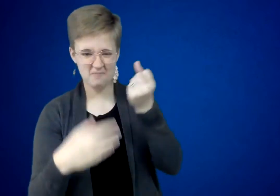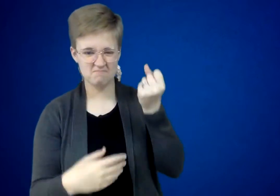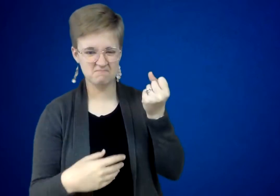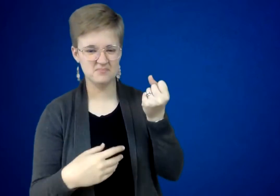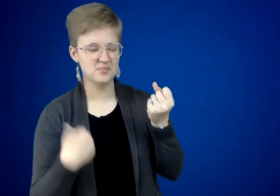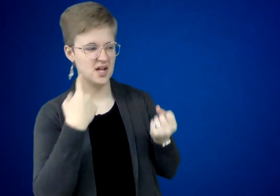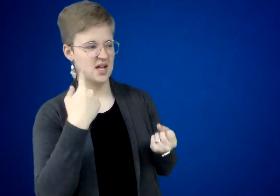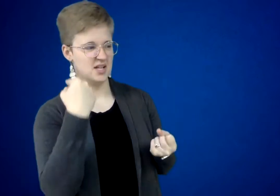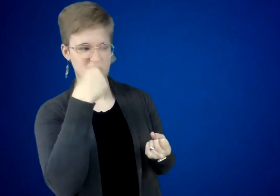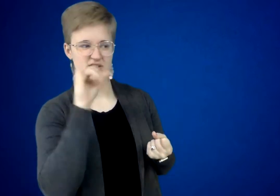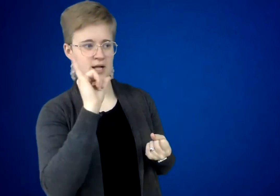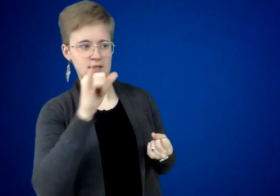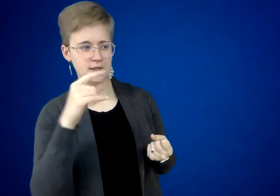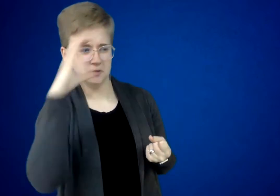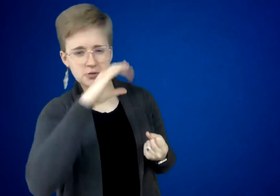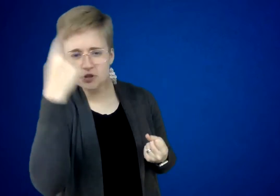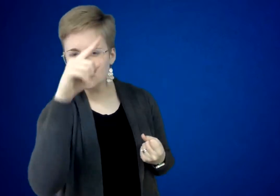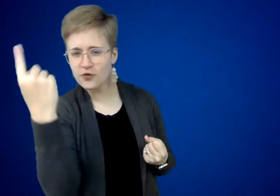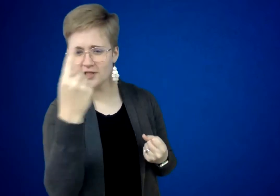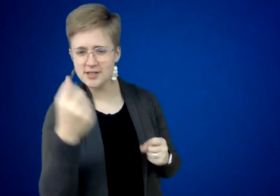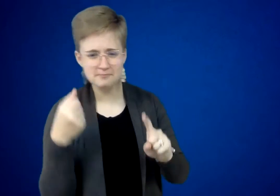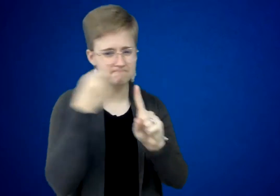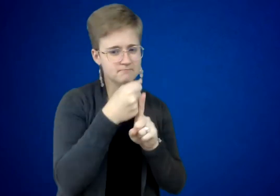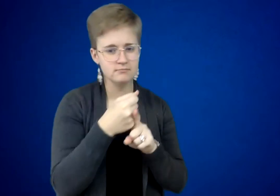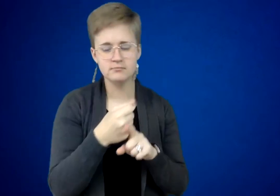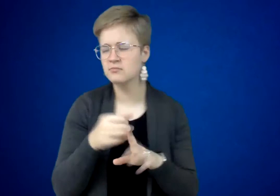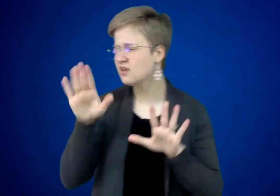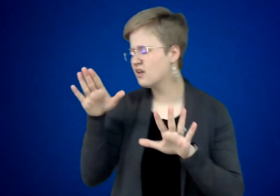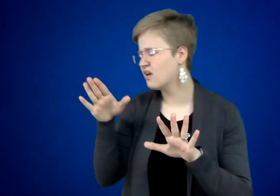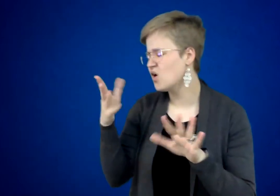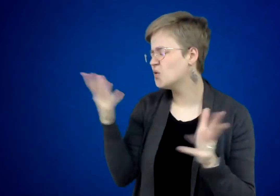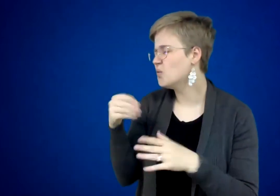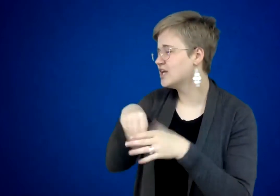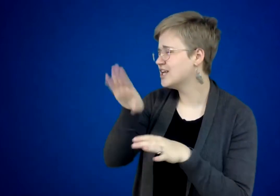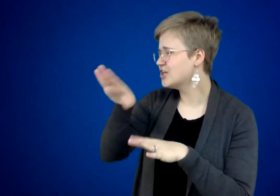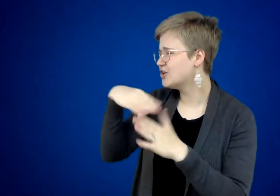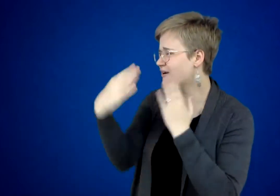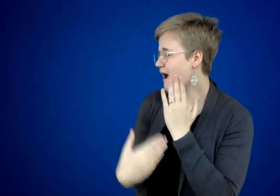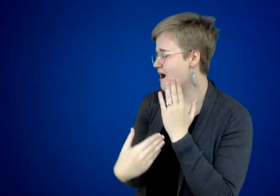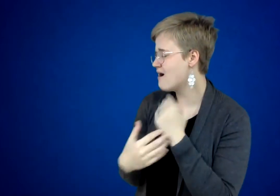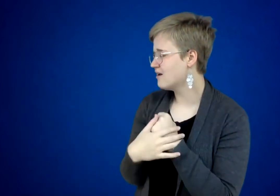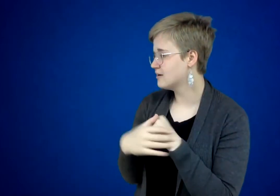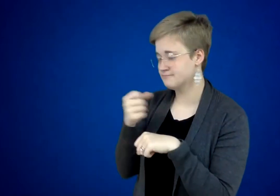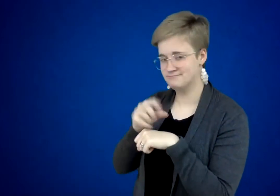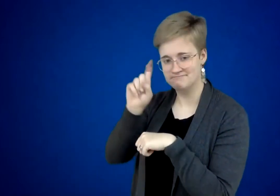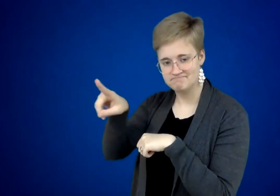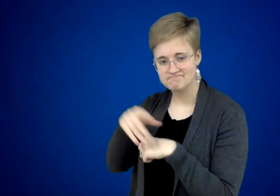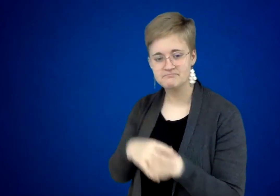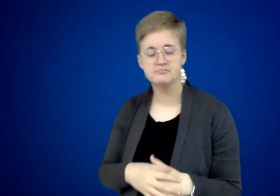hit. "What's in your hand?" Sistine asked. Willie Mae uncurled her fist and